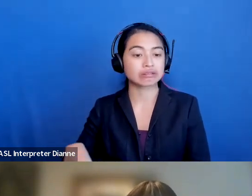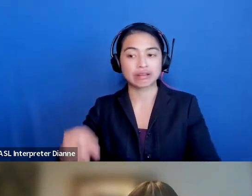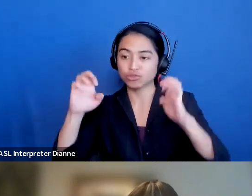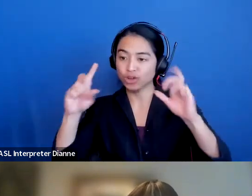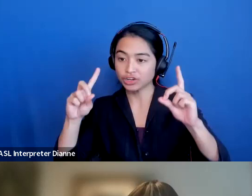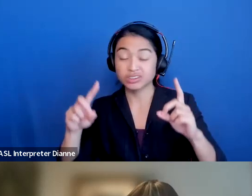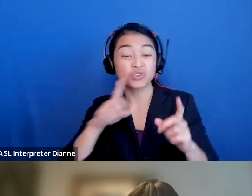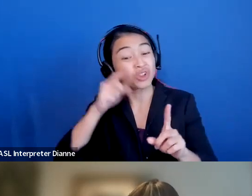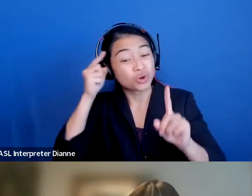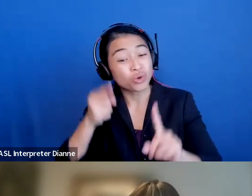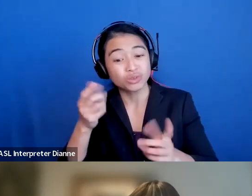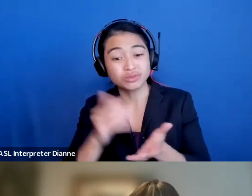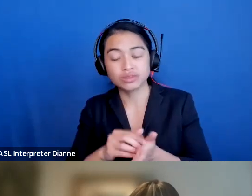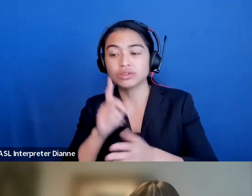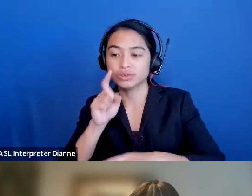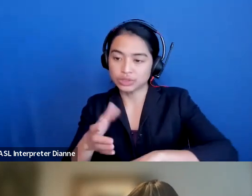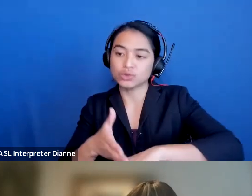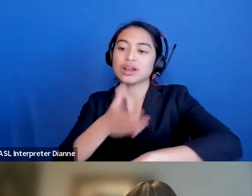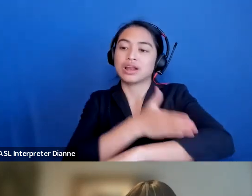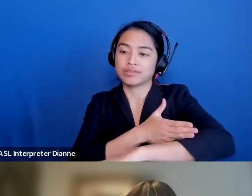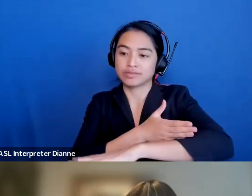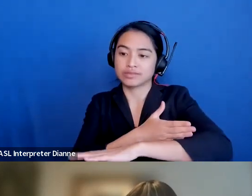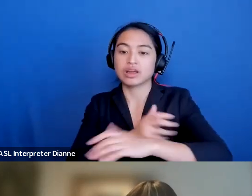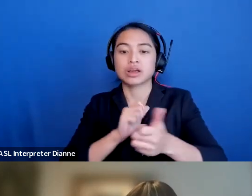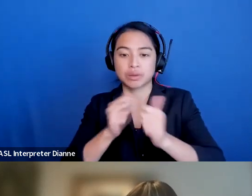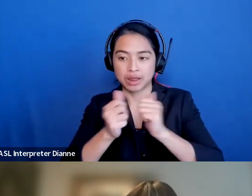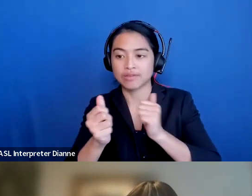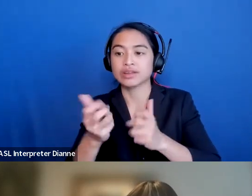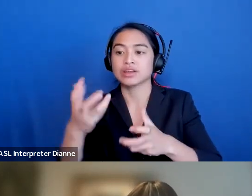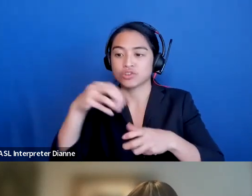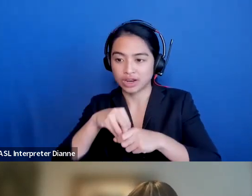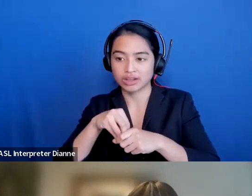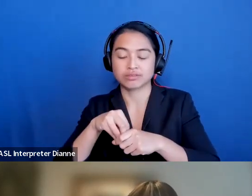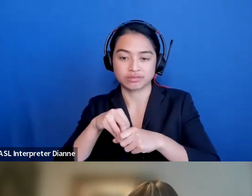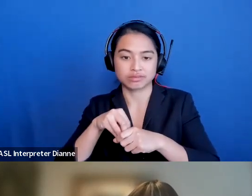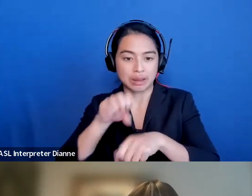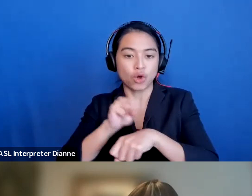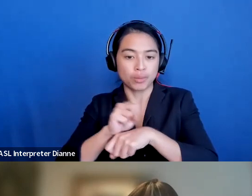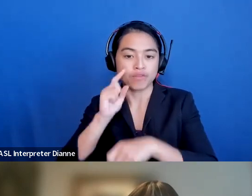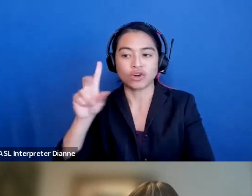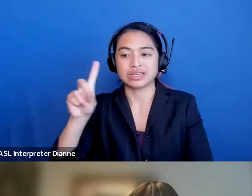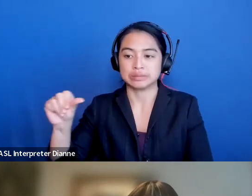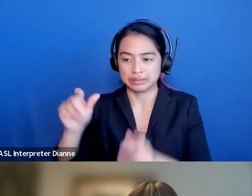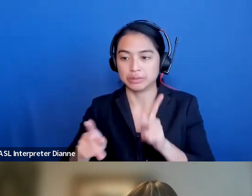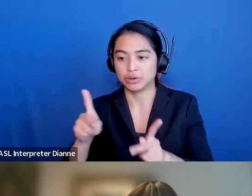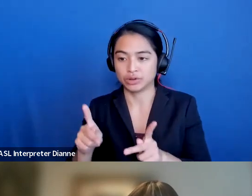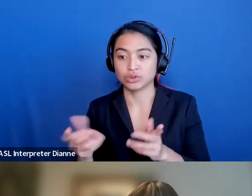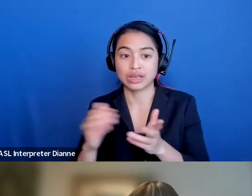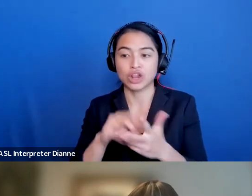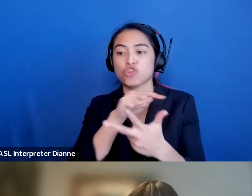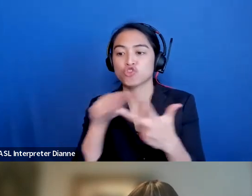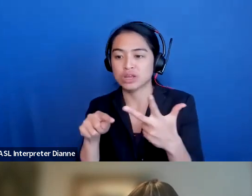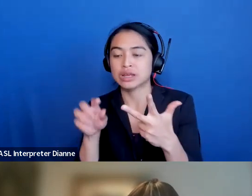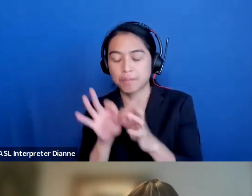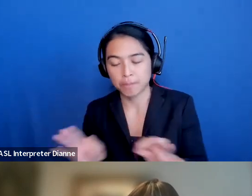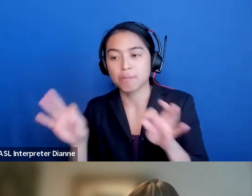goal, again, is to enhance competitive integrated employment outcomes for people with disabilities. So again, 3 key themes that